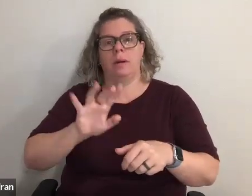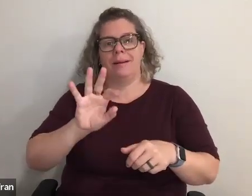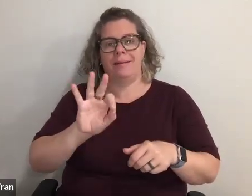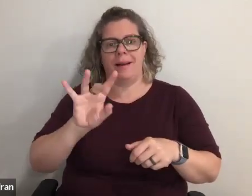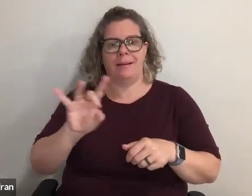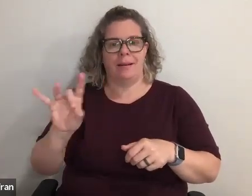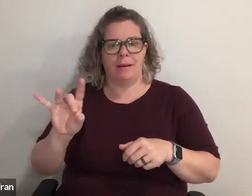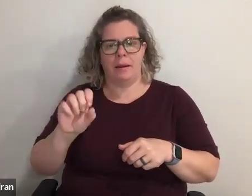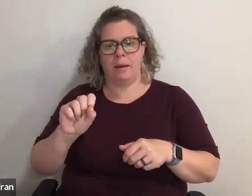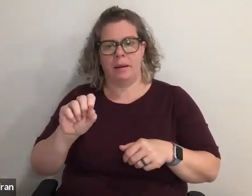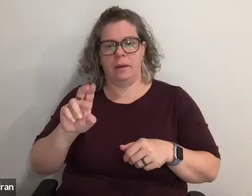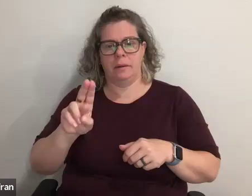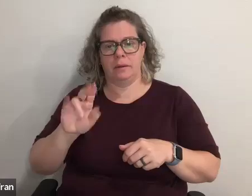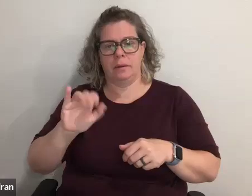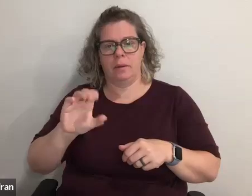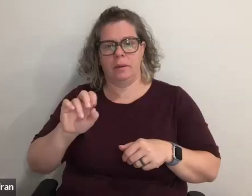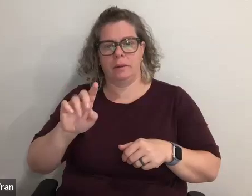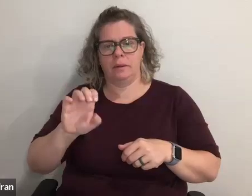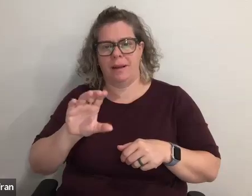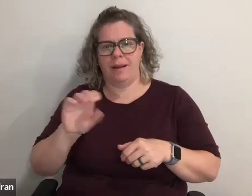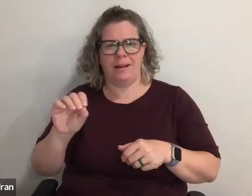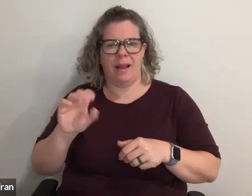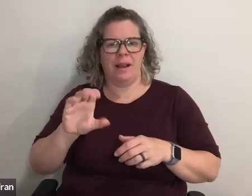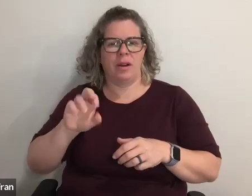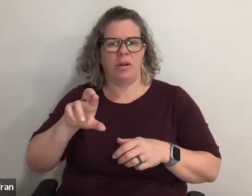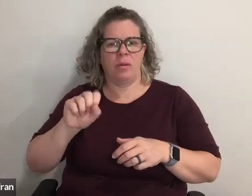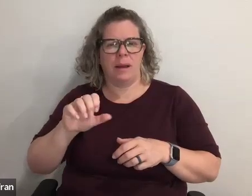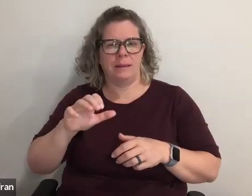Crisis Lifeline. And now we operate as